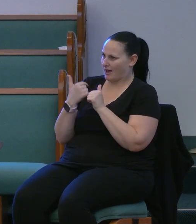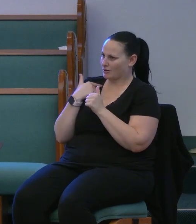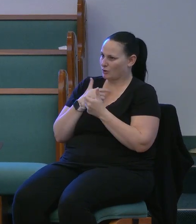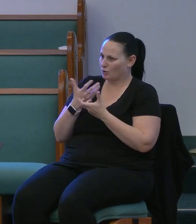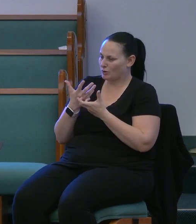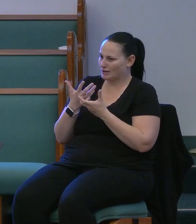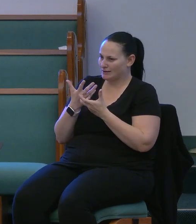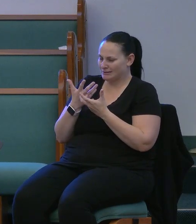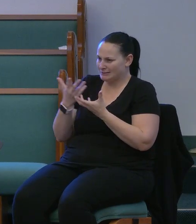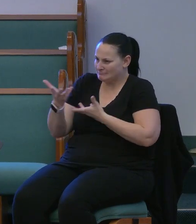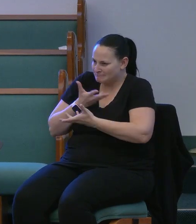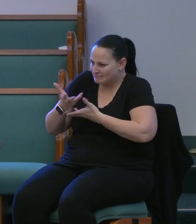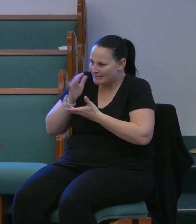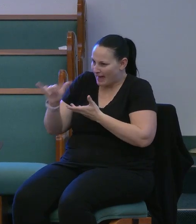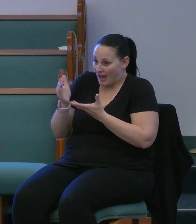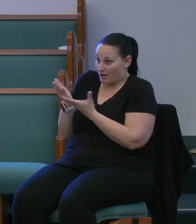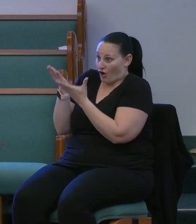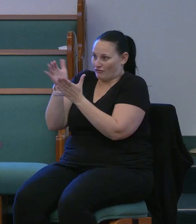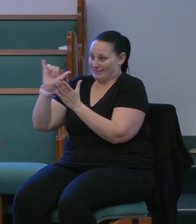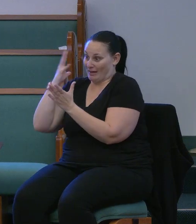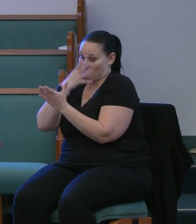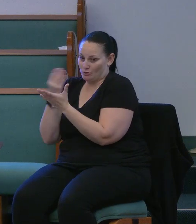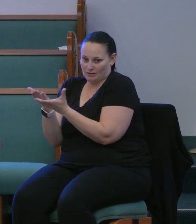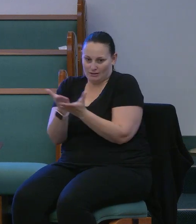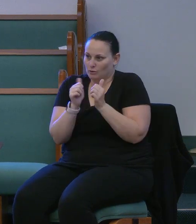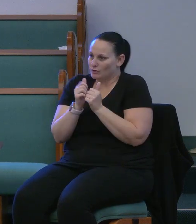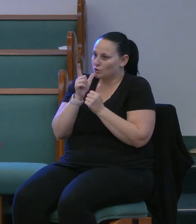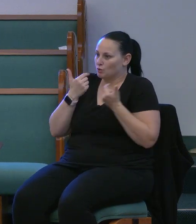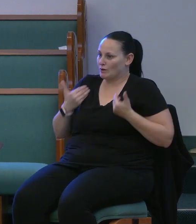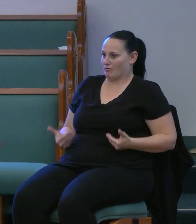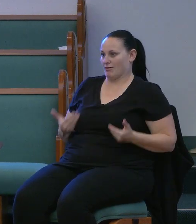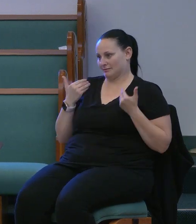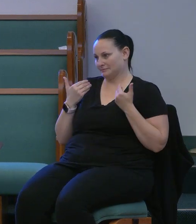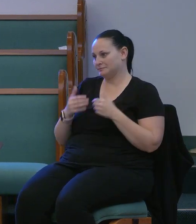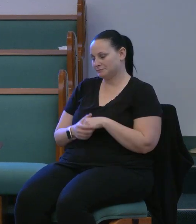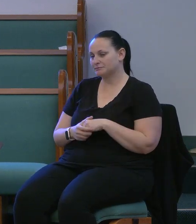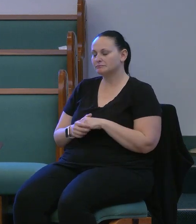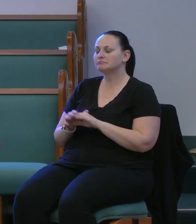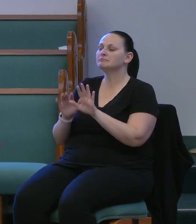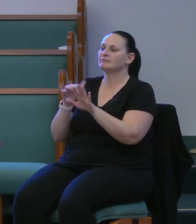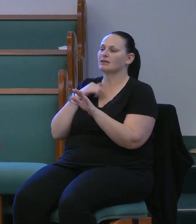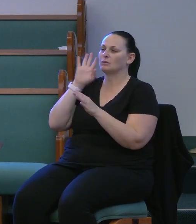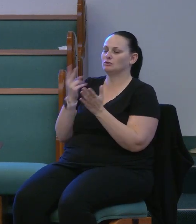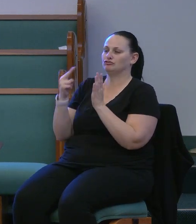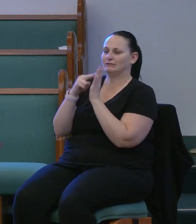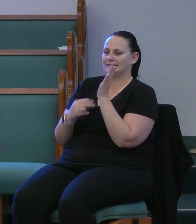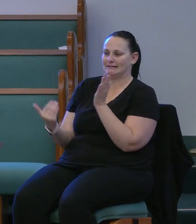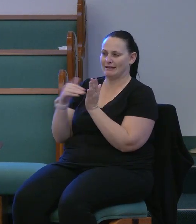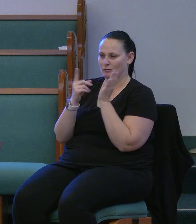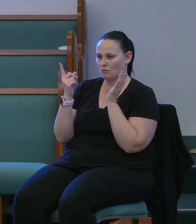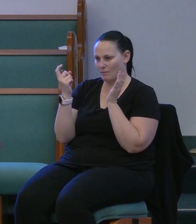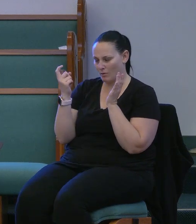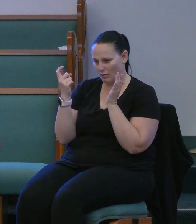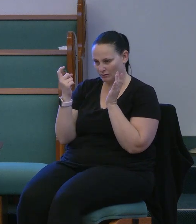engage that and offer that with who we are? Let me do this one more time